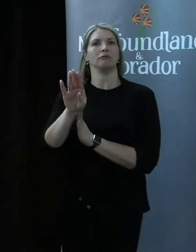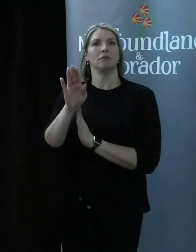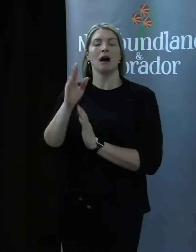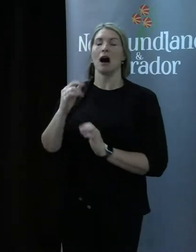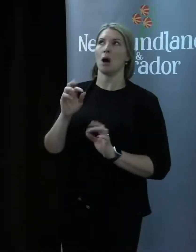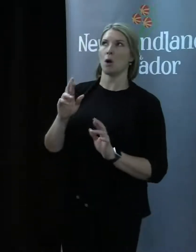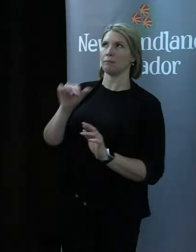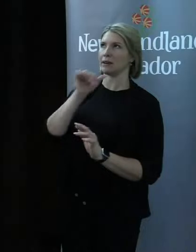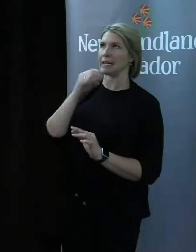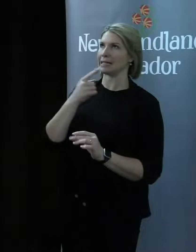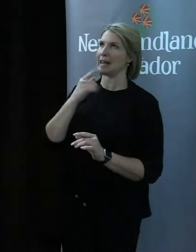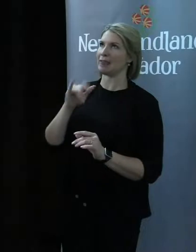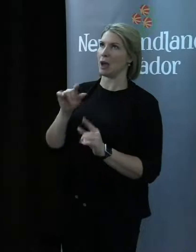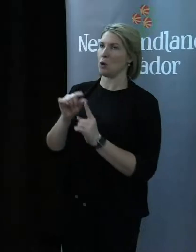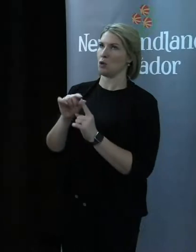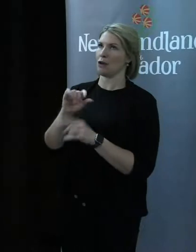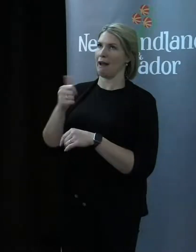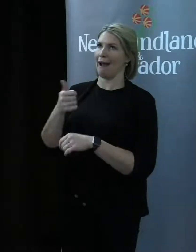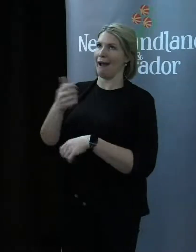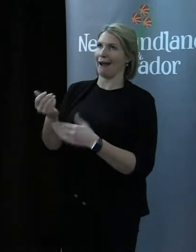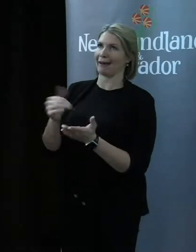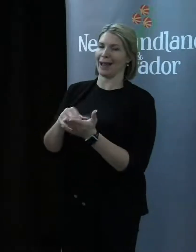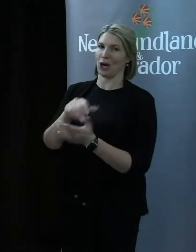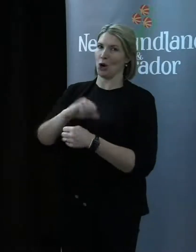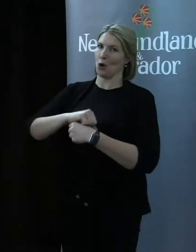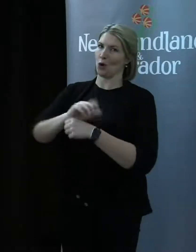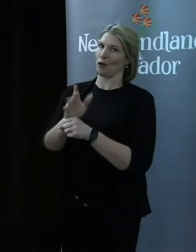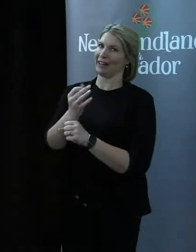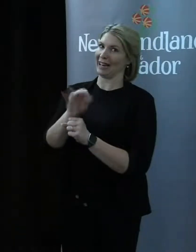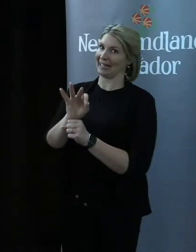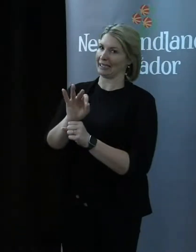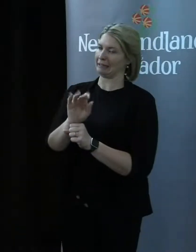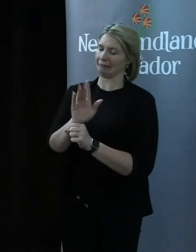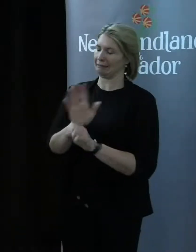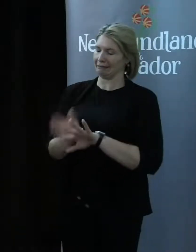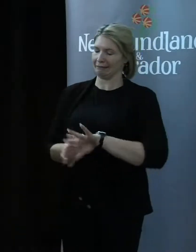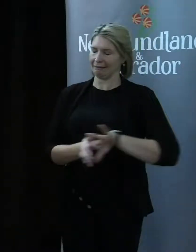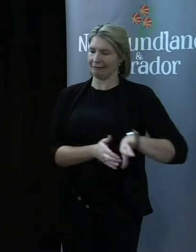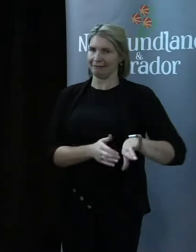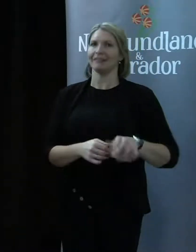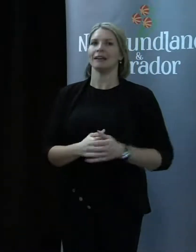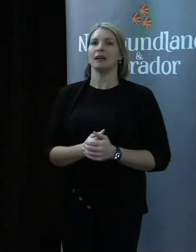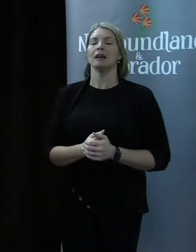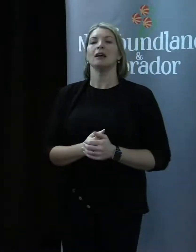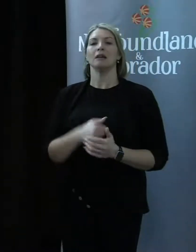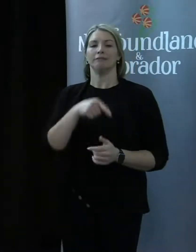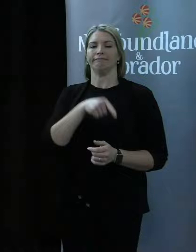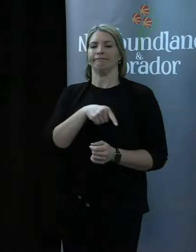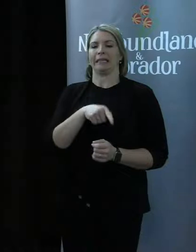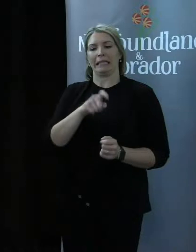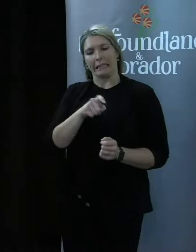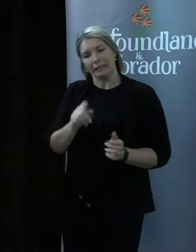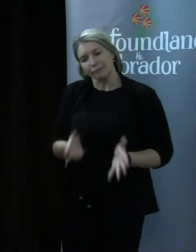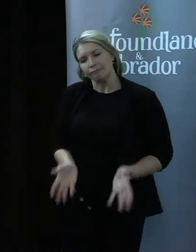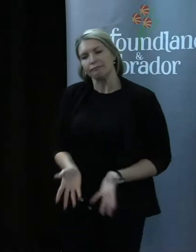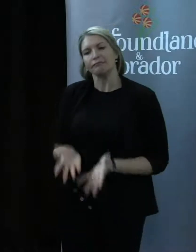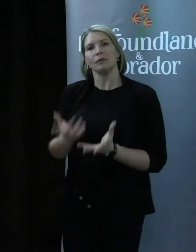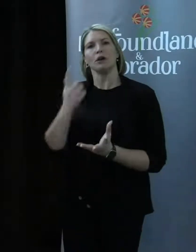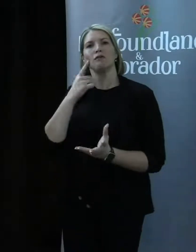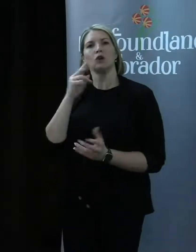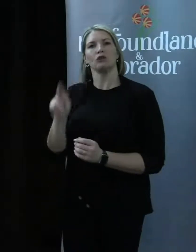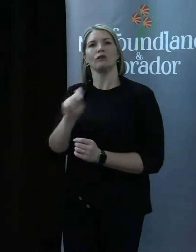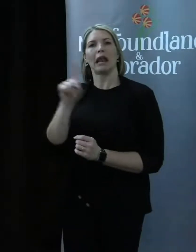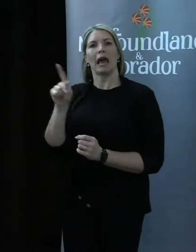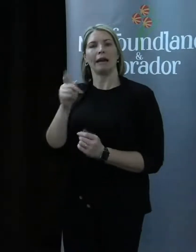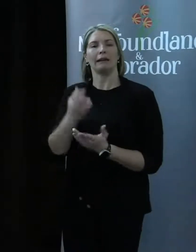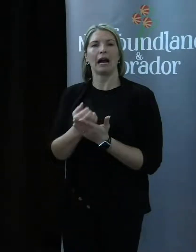that word again, right? And for growth as a major driver in the Newfoundland and Labrador economy. Today's launch marks the